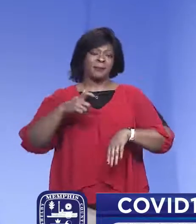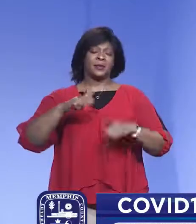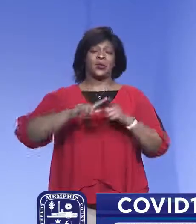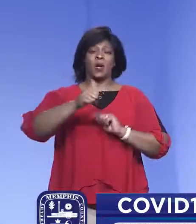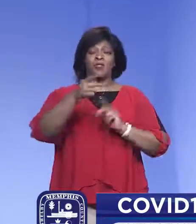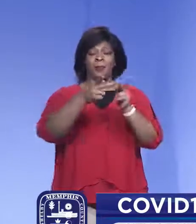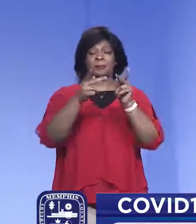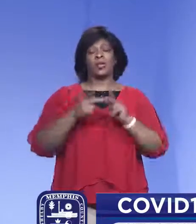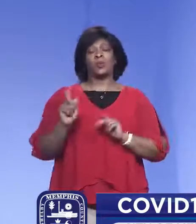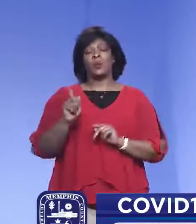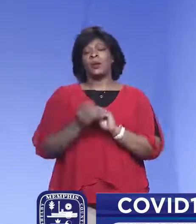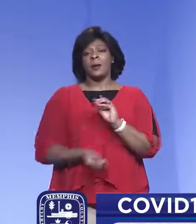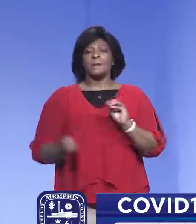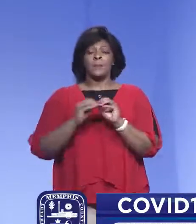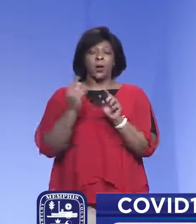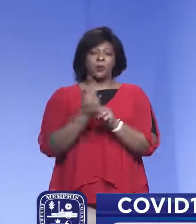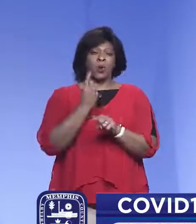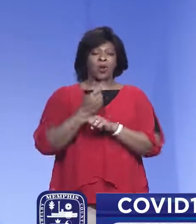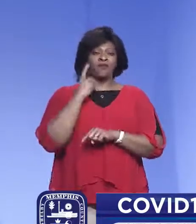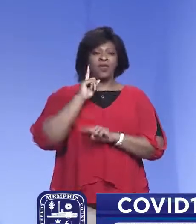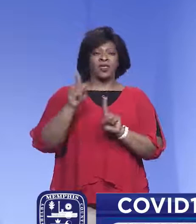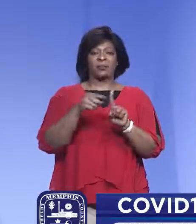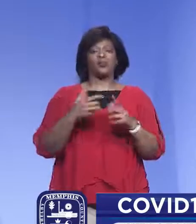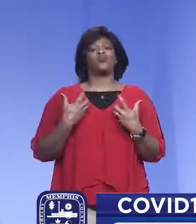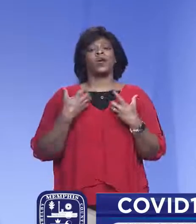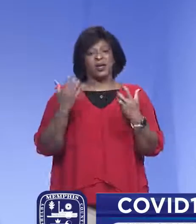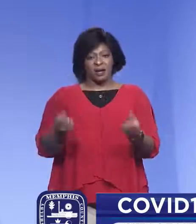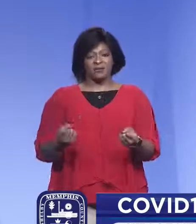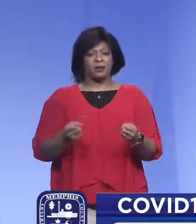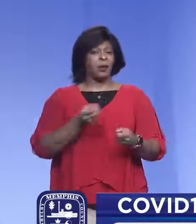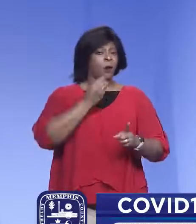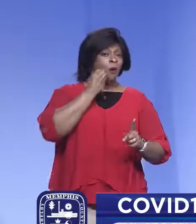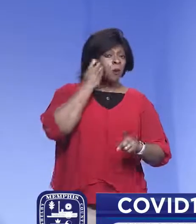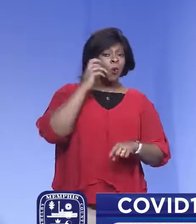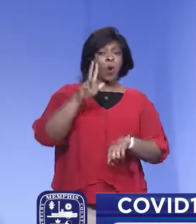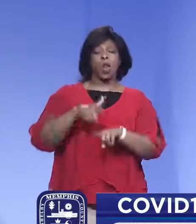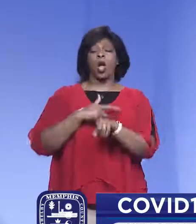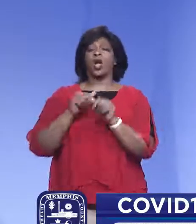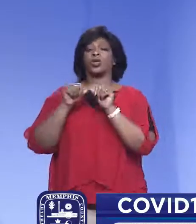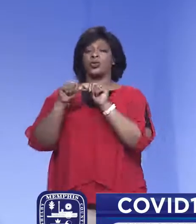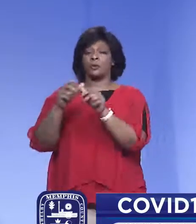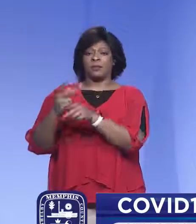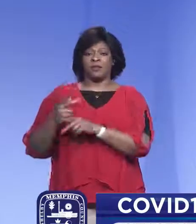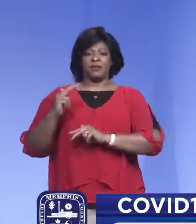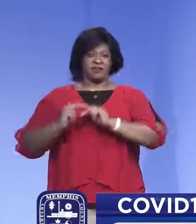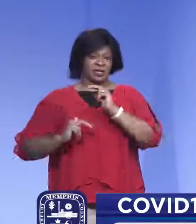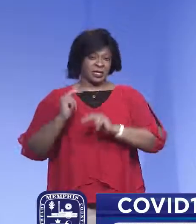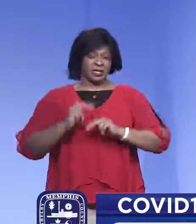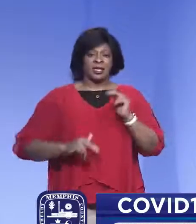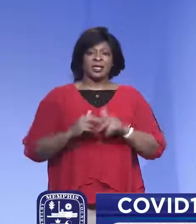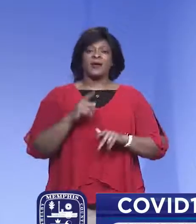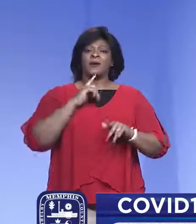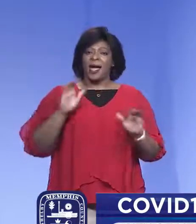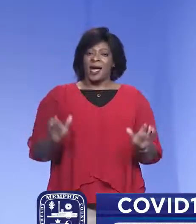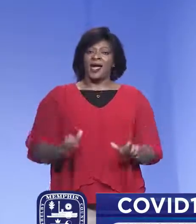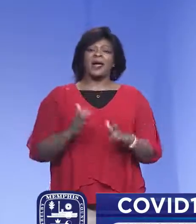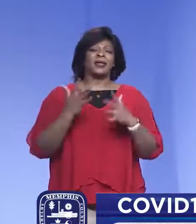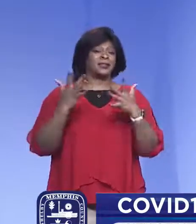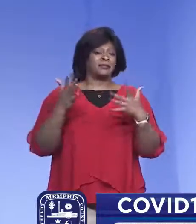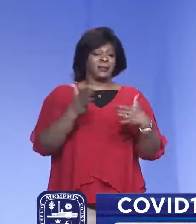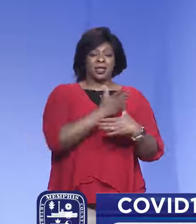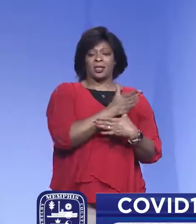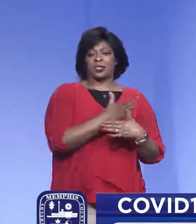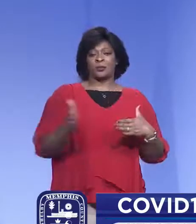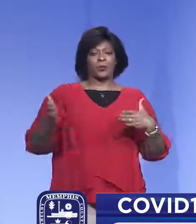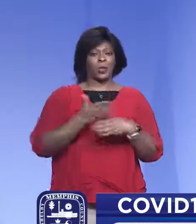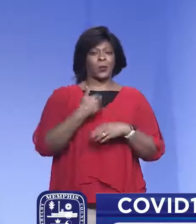other places where it is more appropriate for them to recover, whether that's at home or a long-term care facility. So there are actions all along that spectrum that